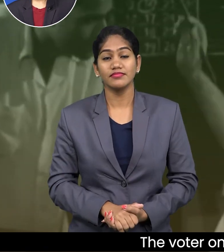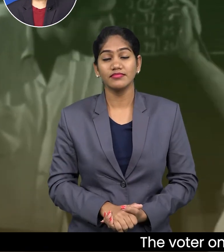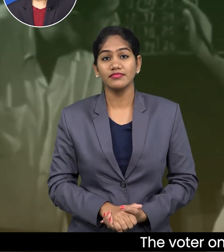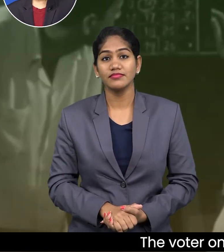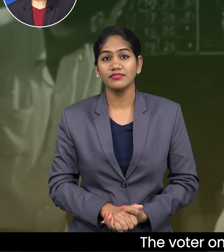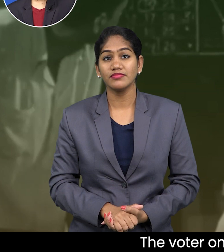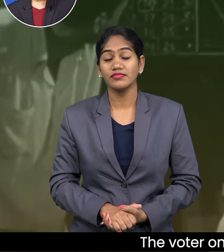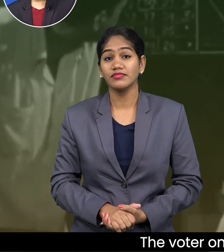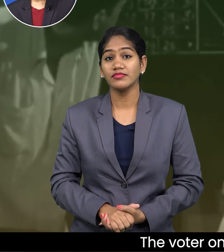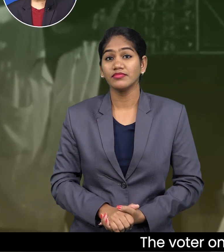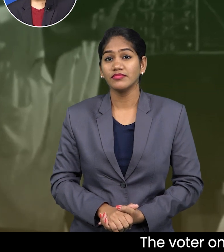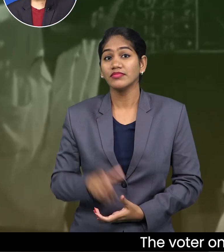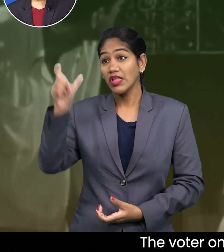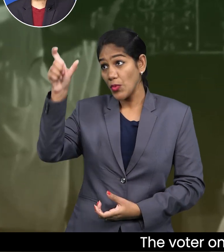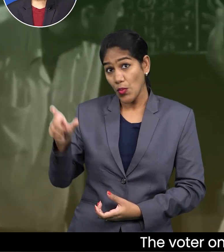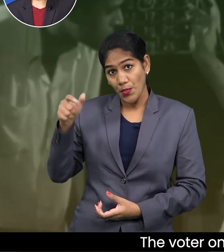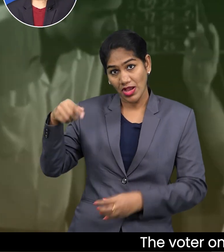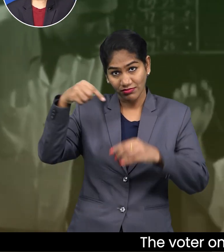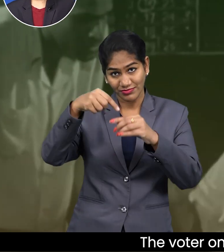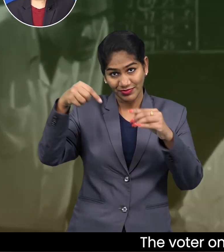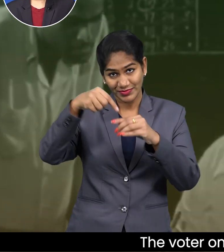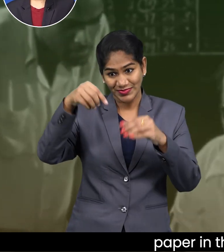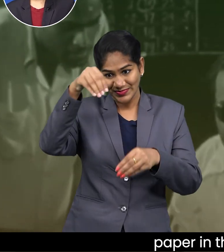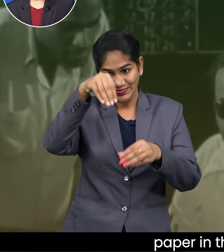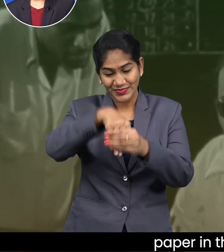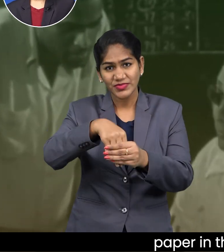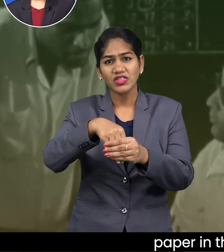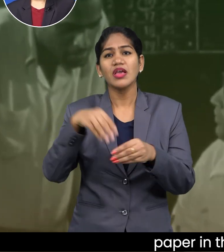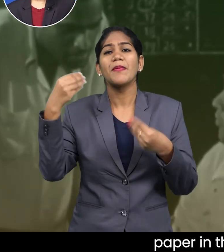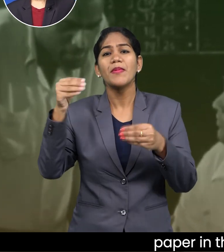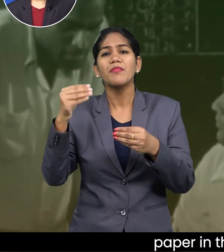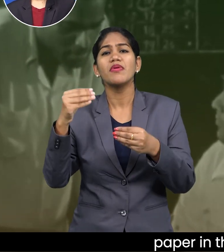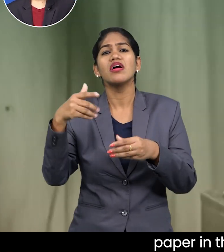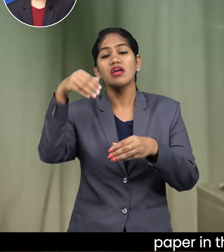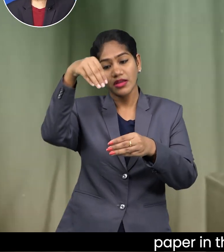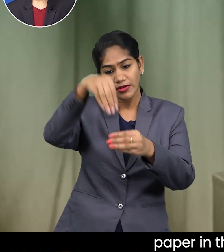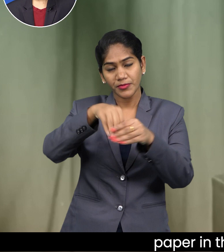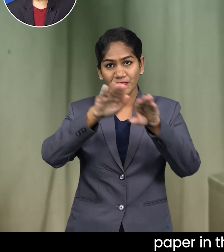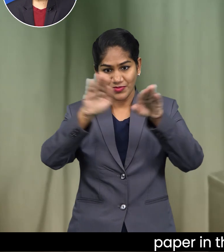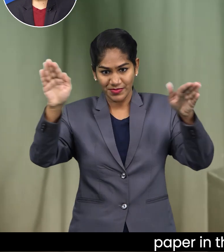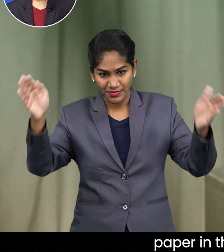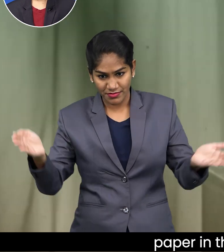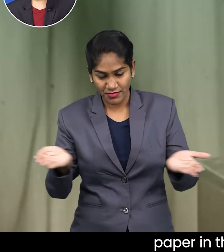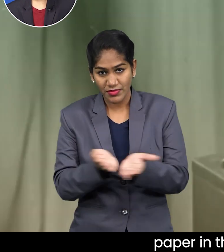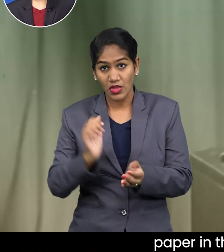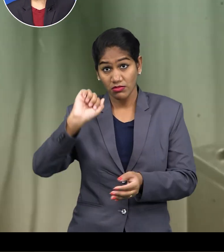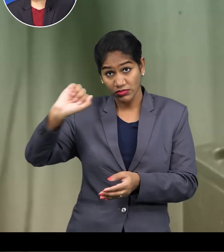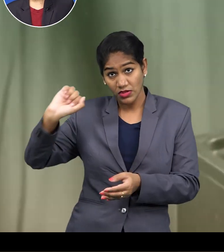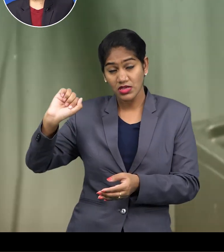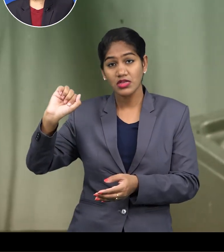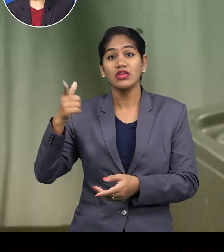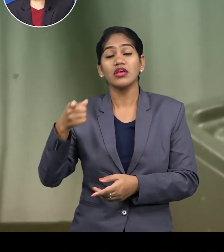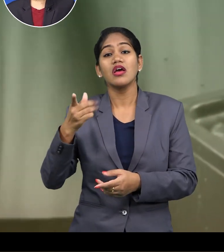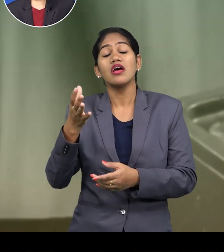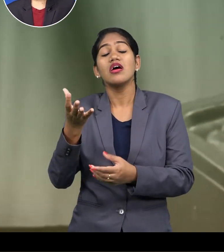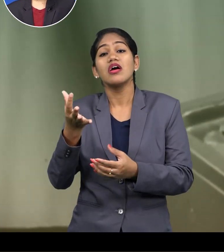The voter only had to drop their ballot paper in the box of their preferred